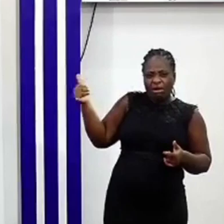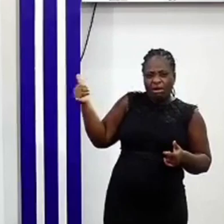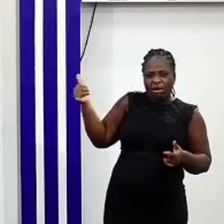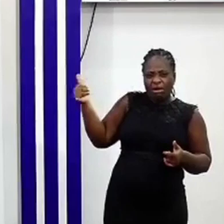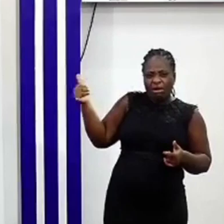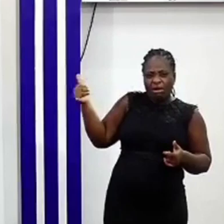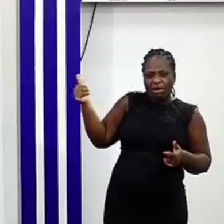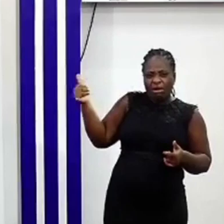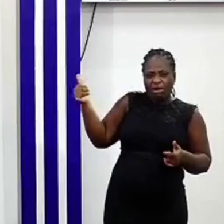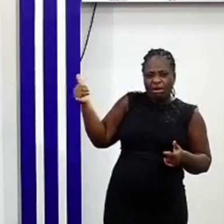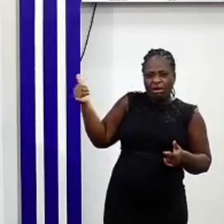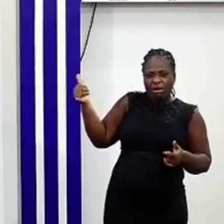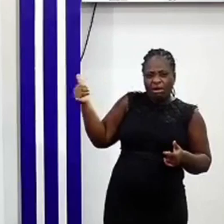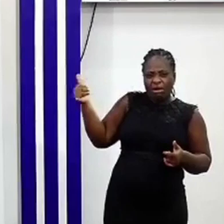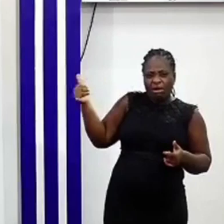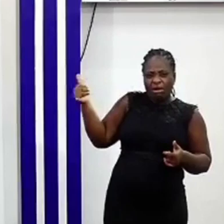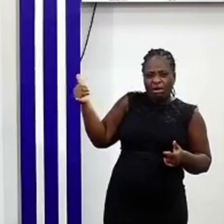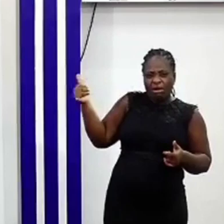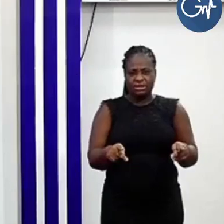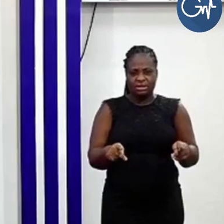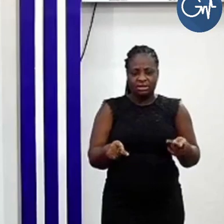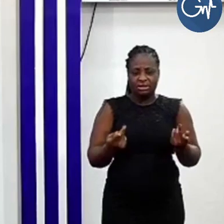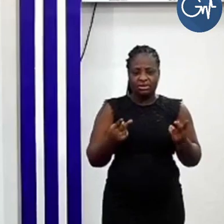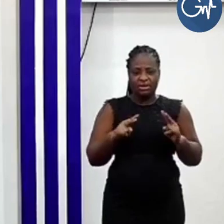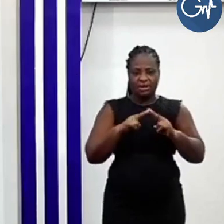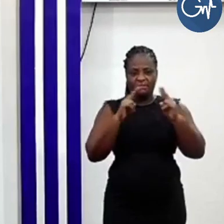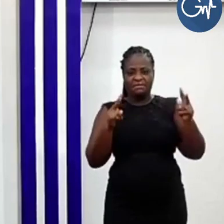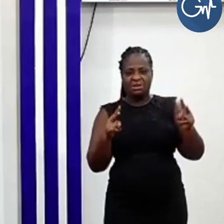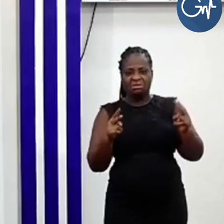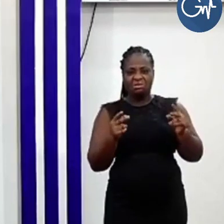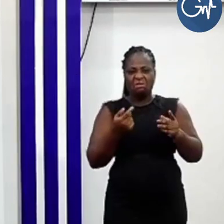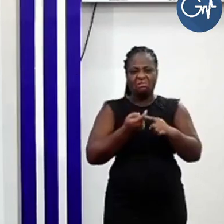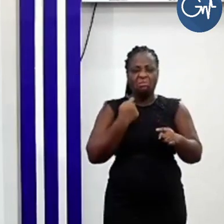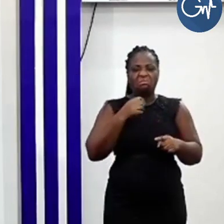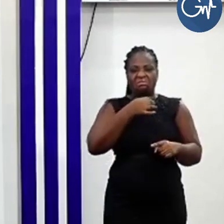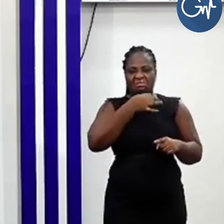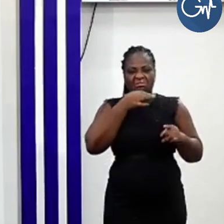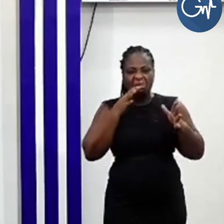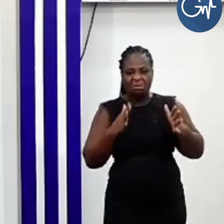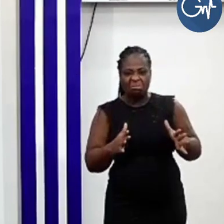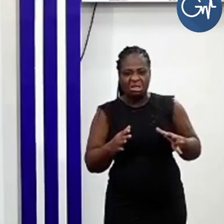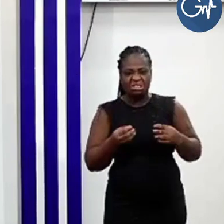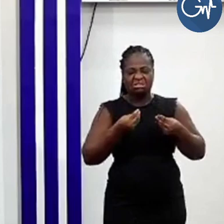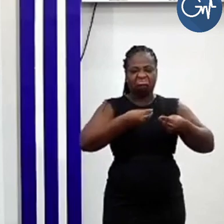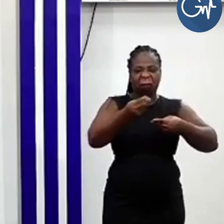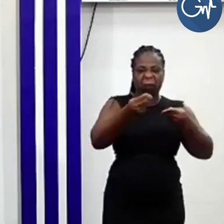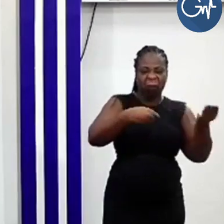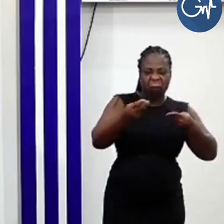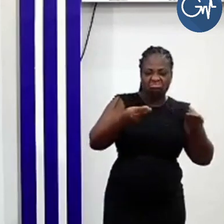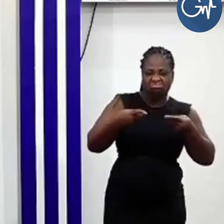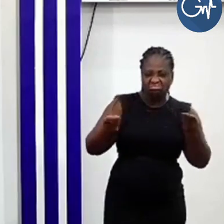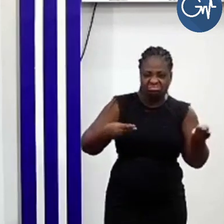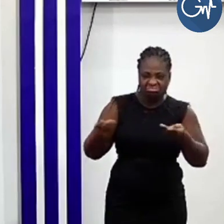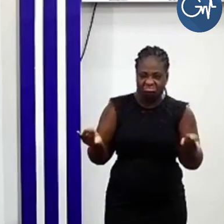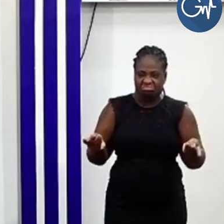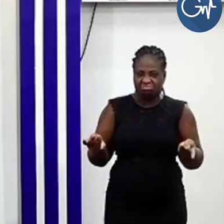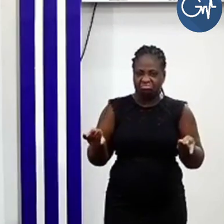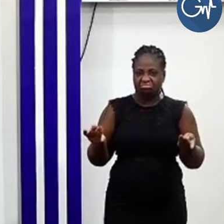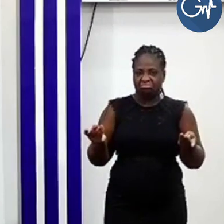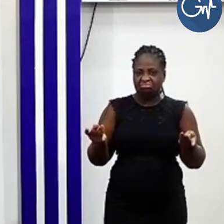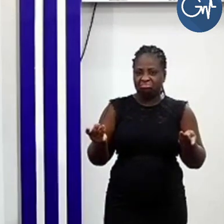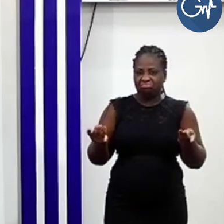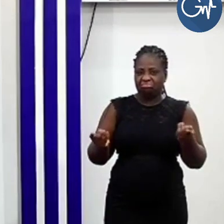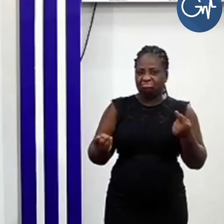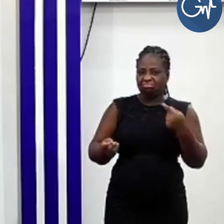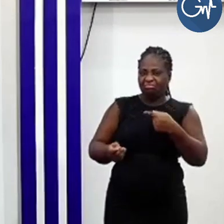to personnel of the value chain, from farmers all the way to distributors of inputs and so on.